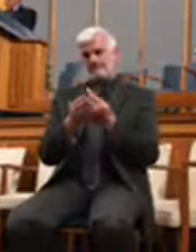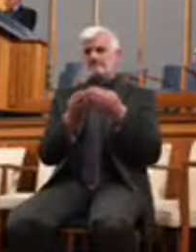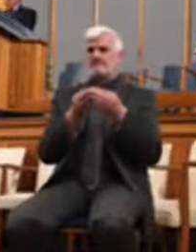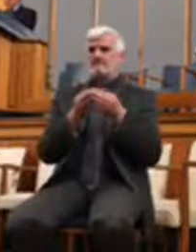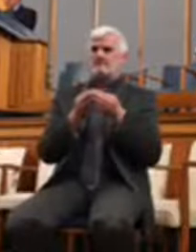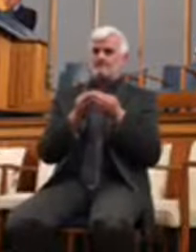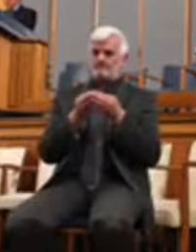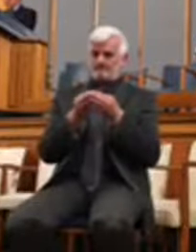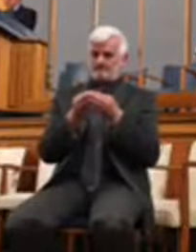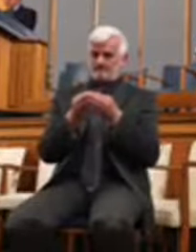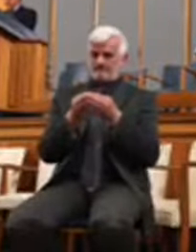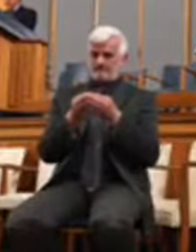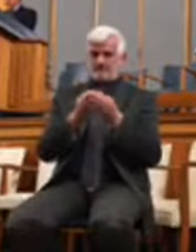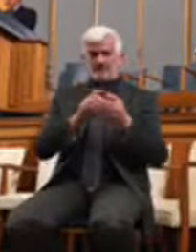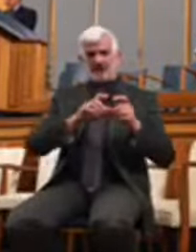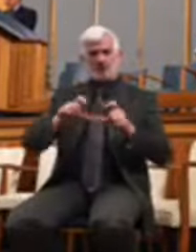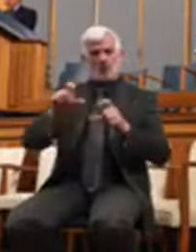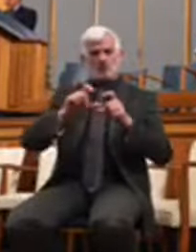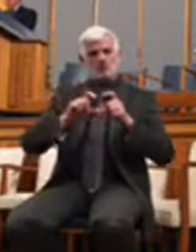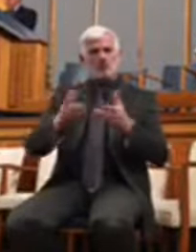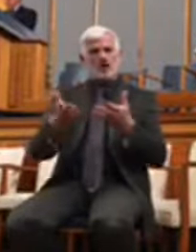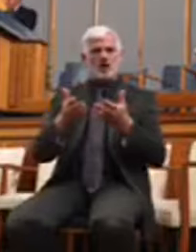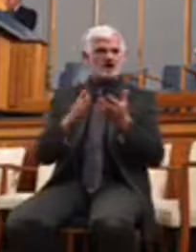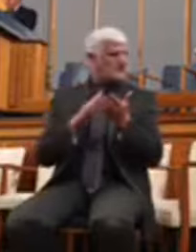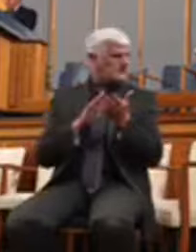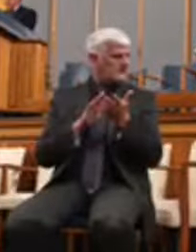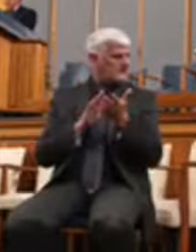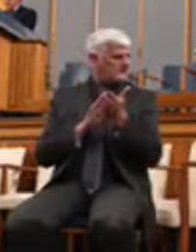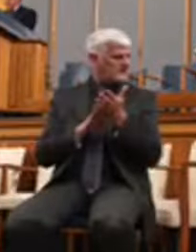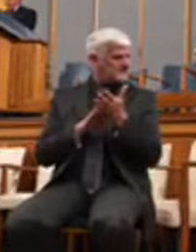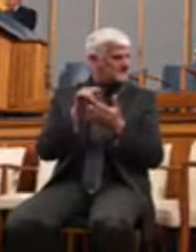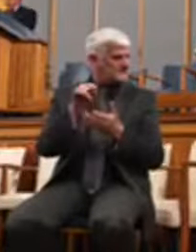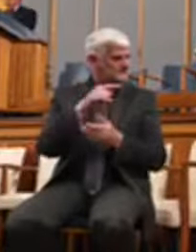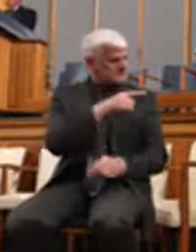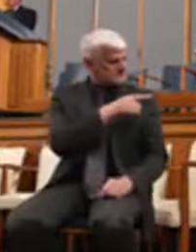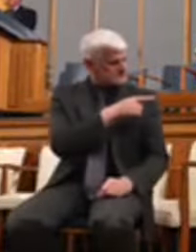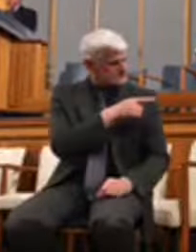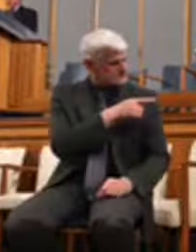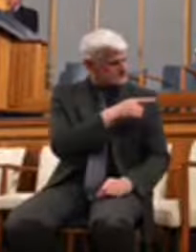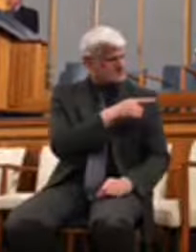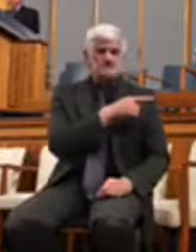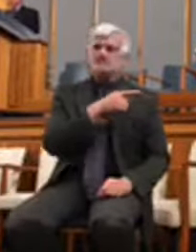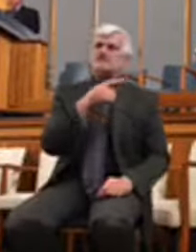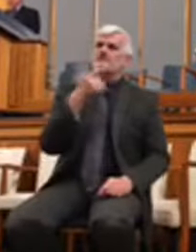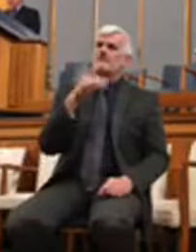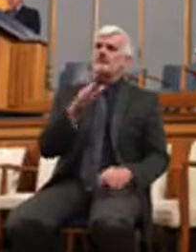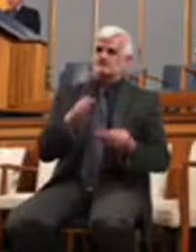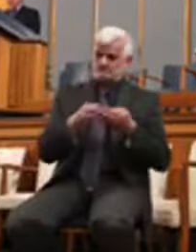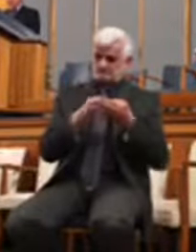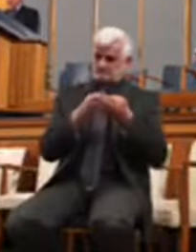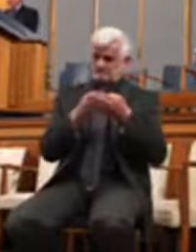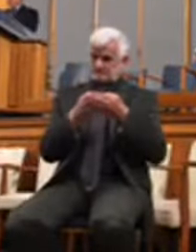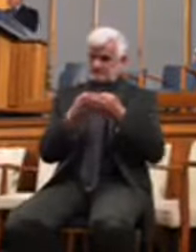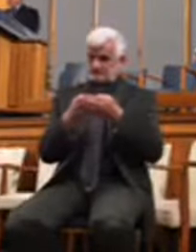him in and came to Italy. And we sailed thence and